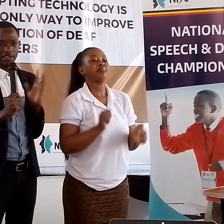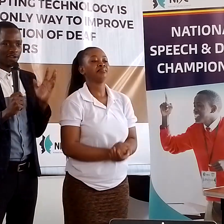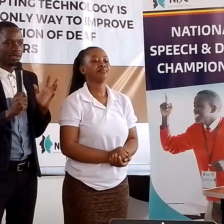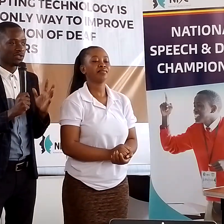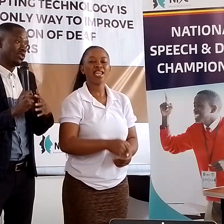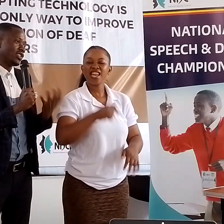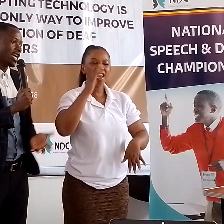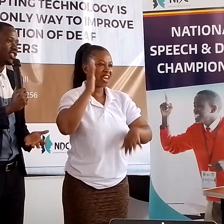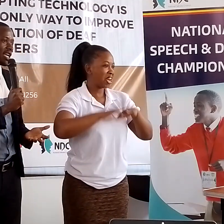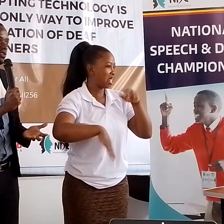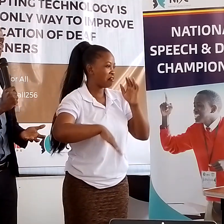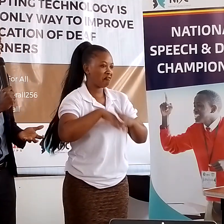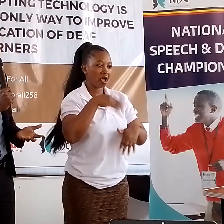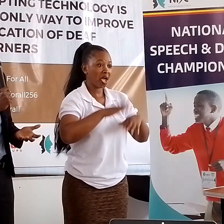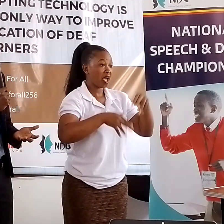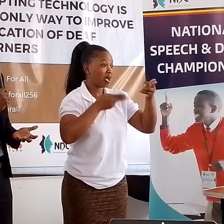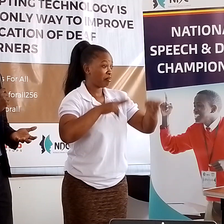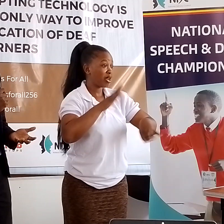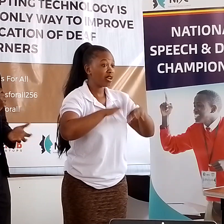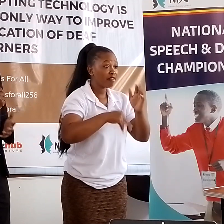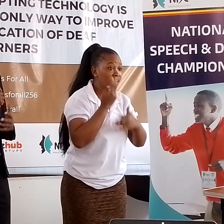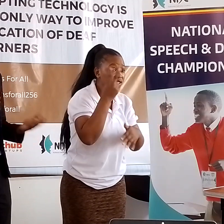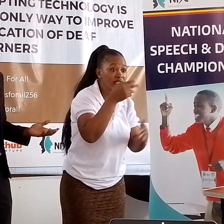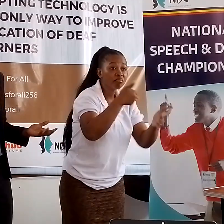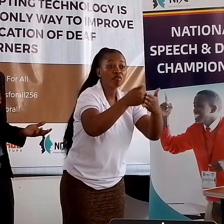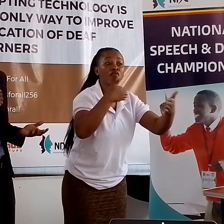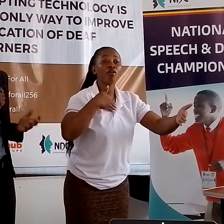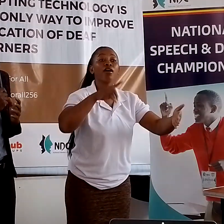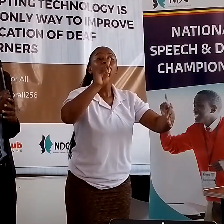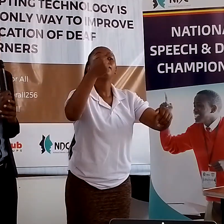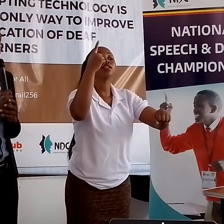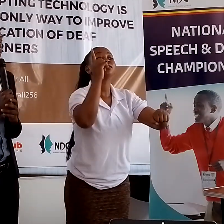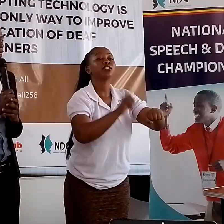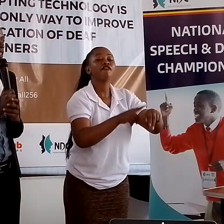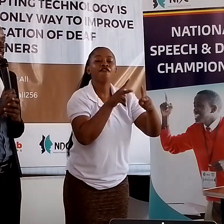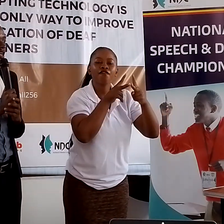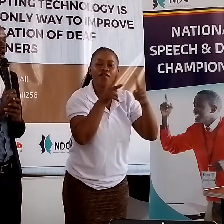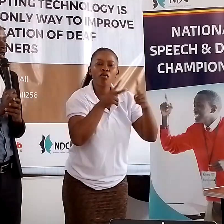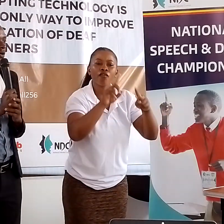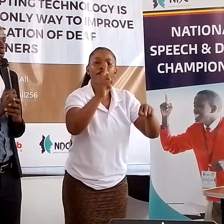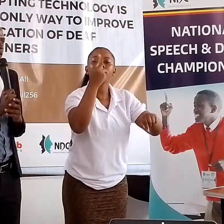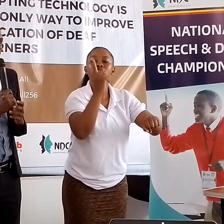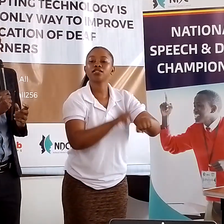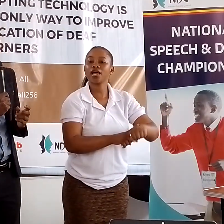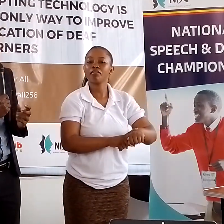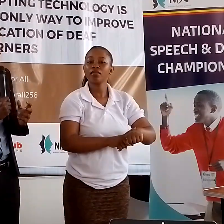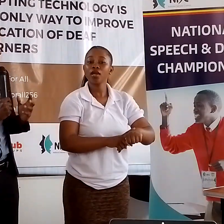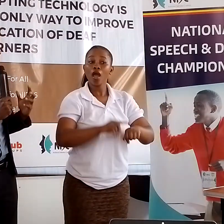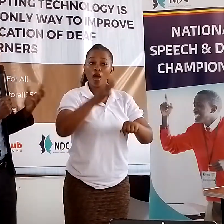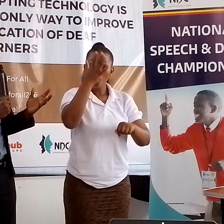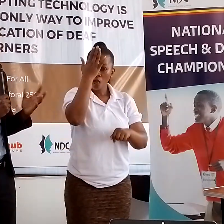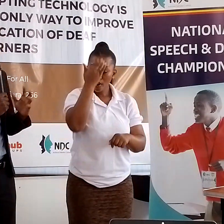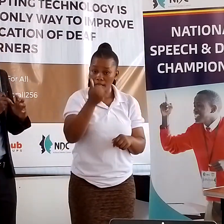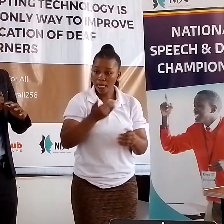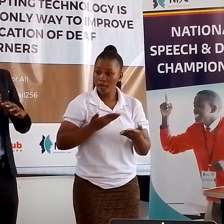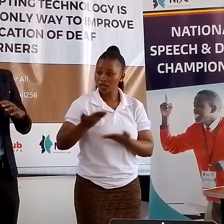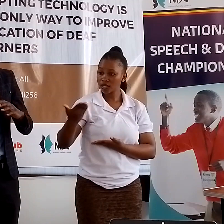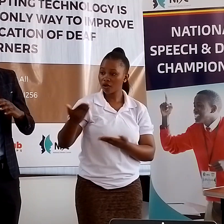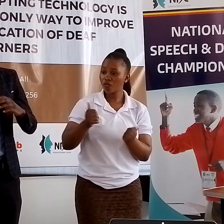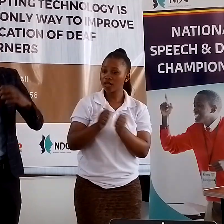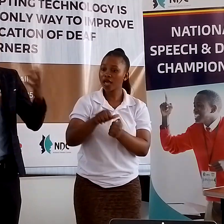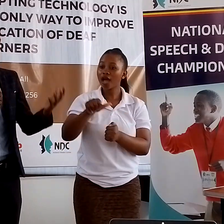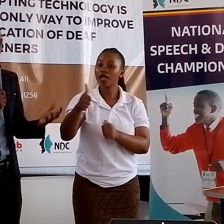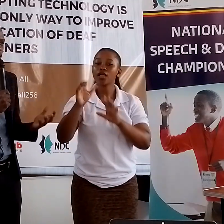I have never been to such an occasion. It's the very first time. While I have maybe interacted with